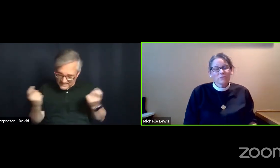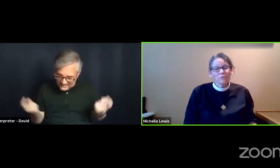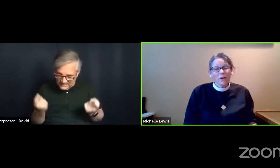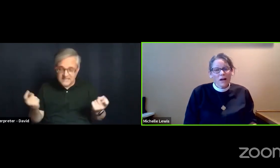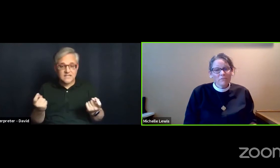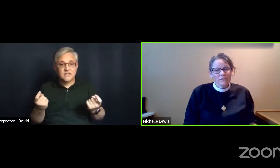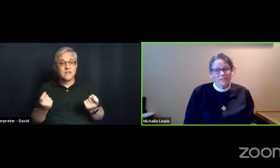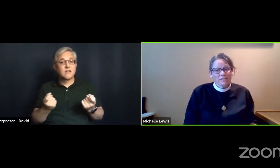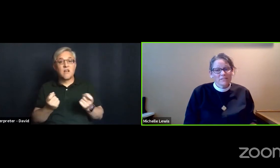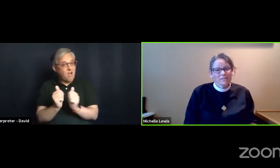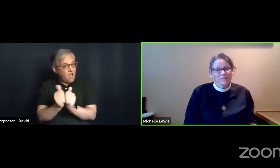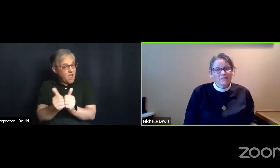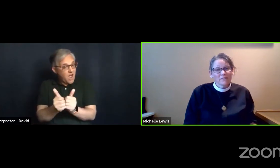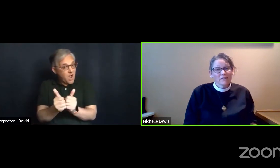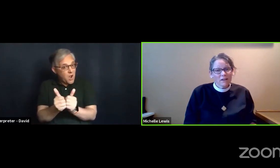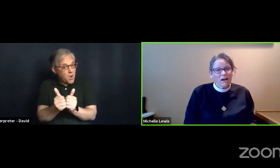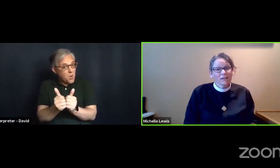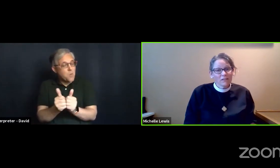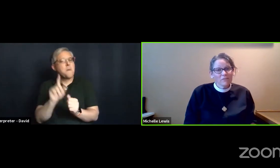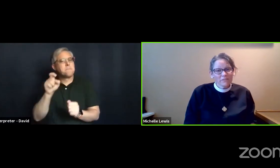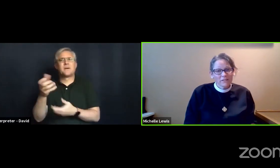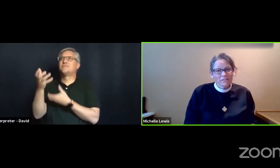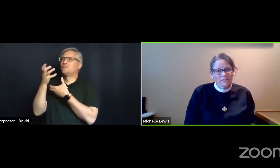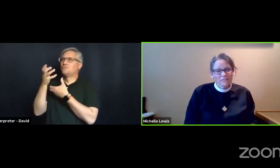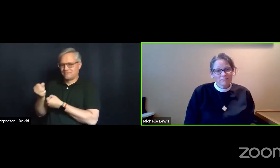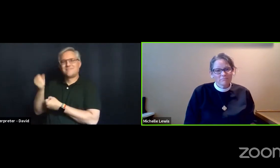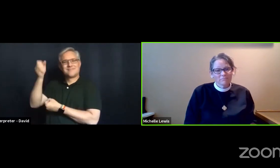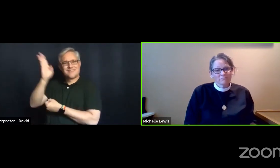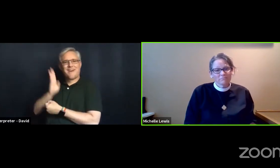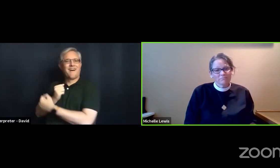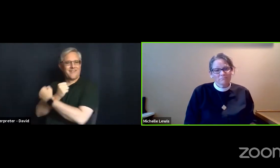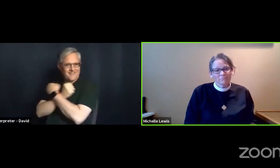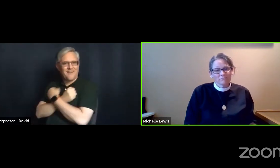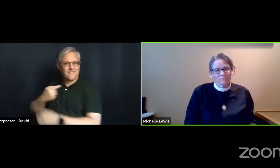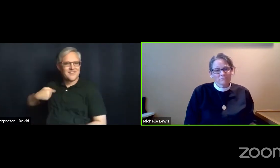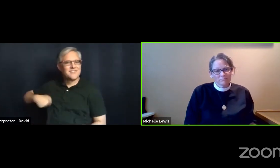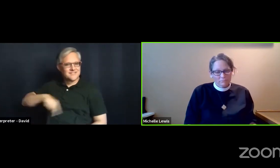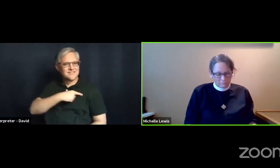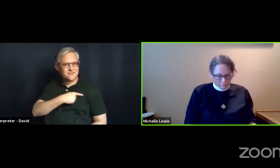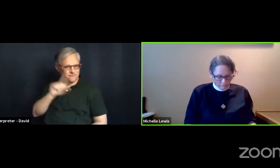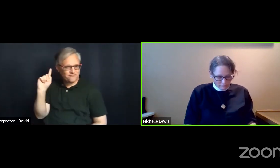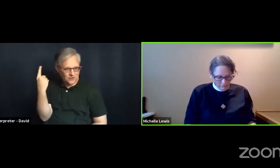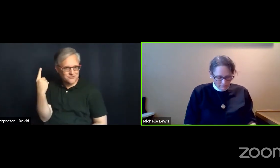is through confidence that God loves us.